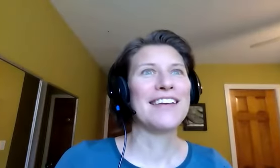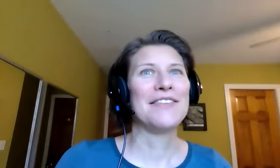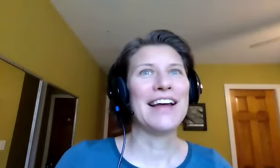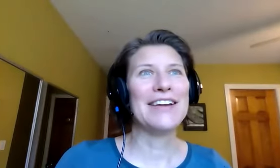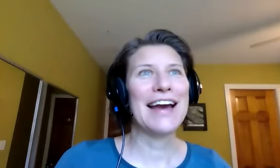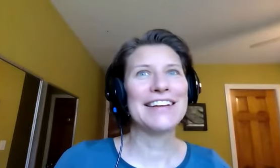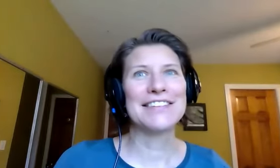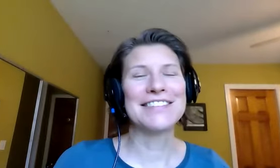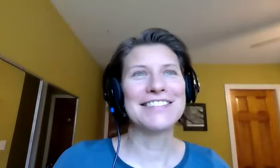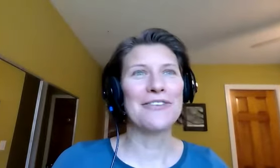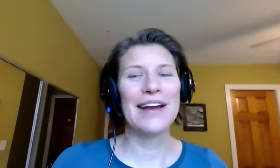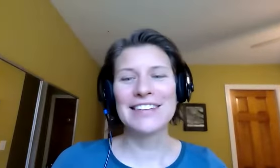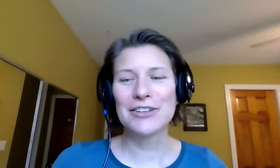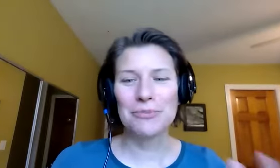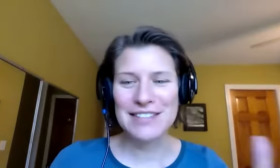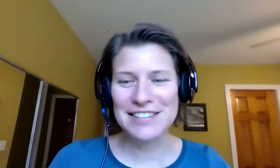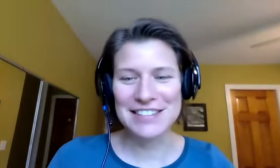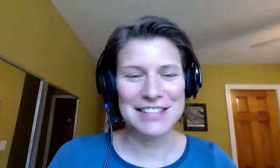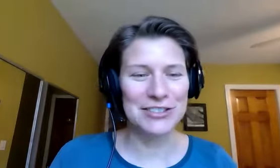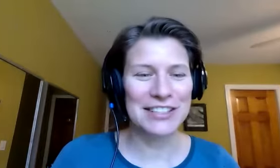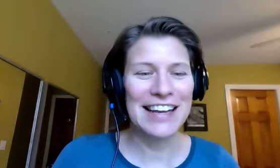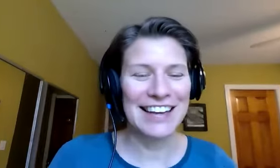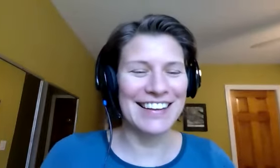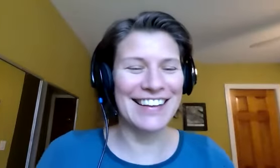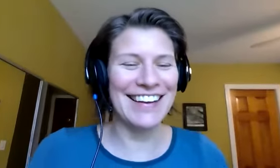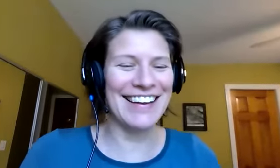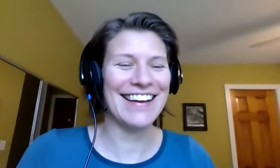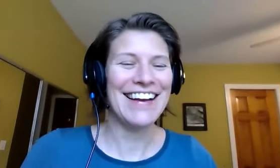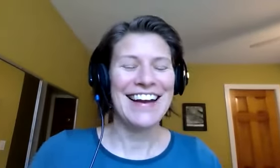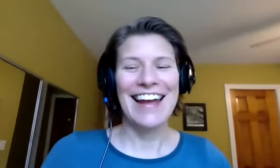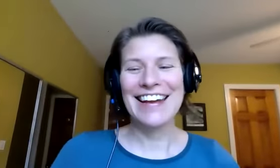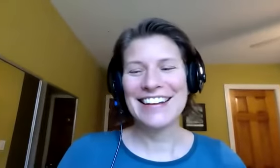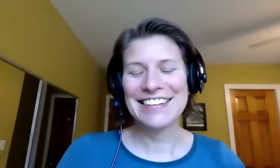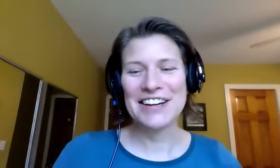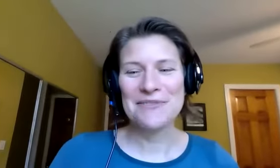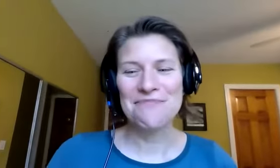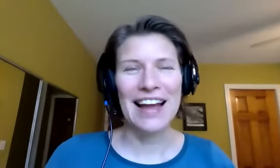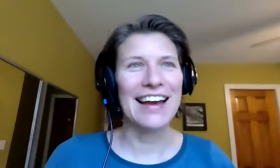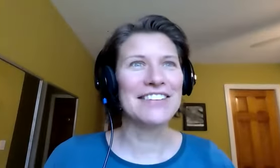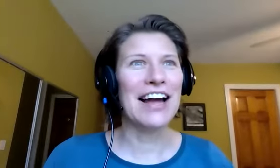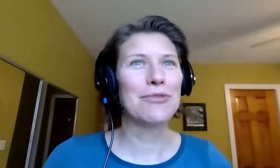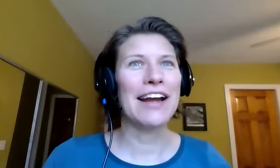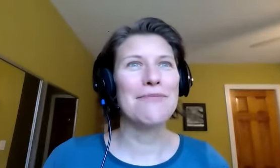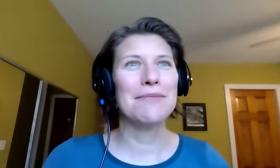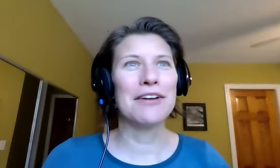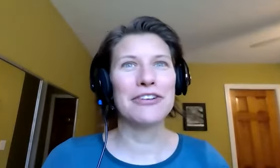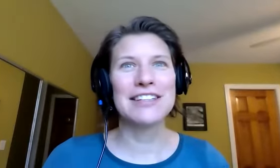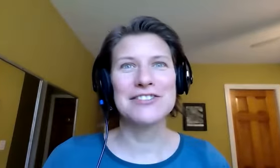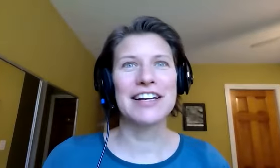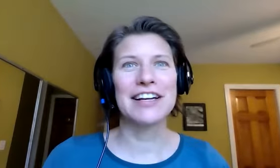I had a, I ran little businesses as a kid and I had a library. I made my friends check out